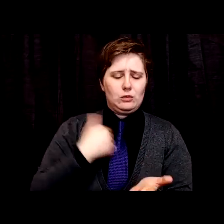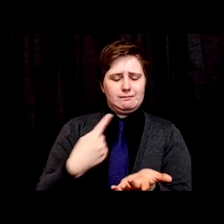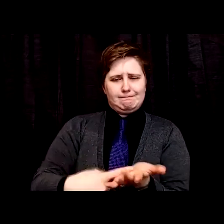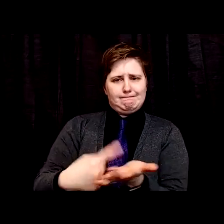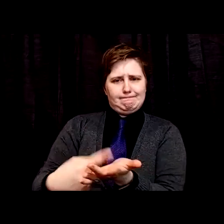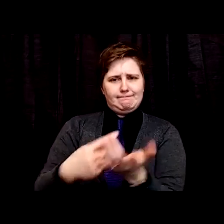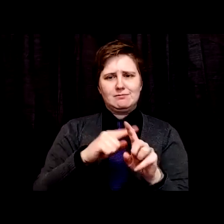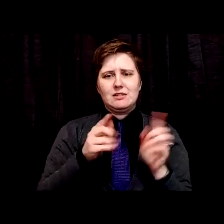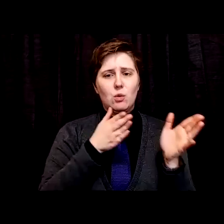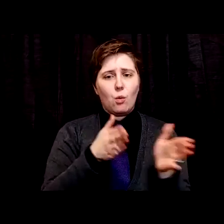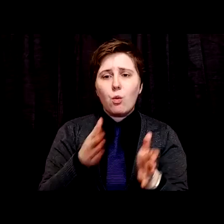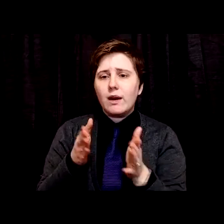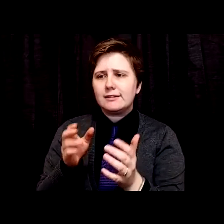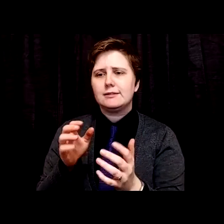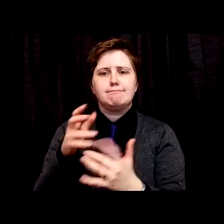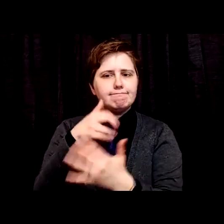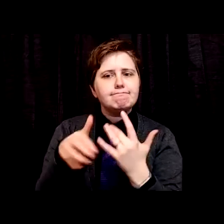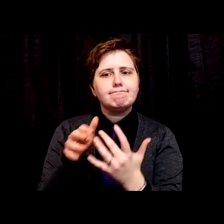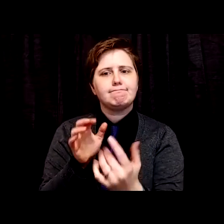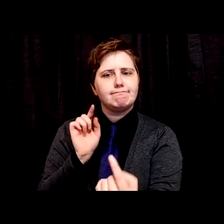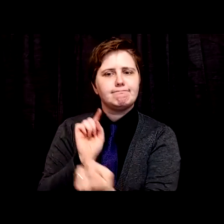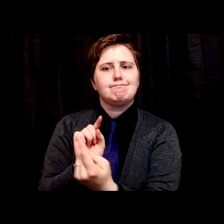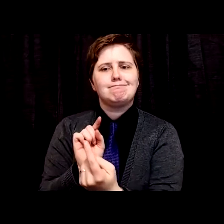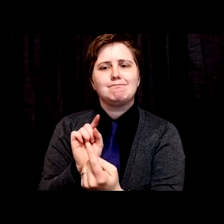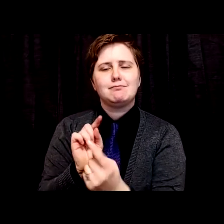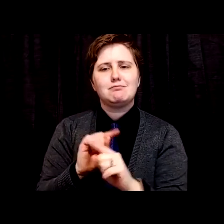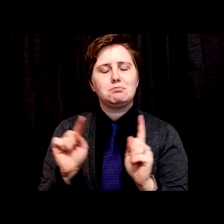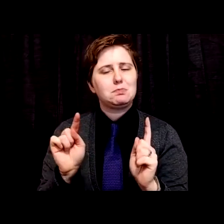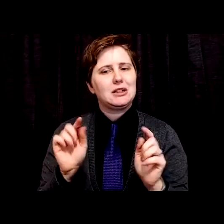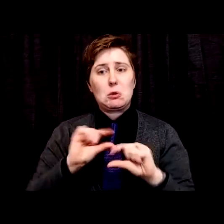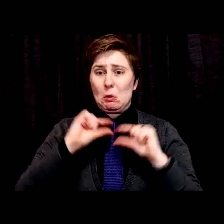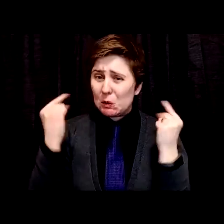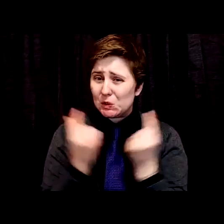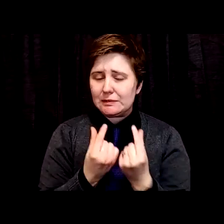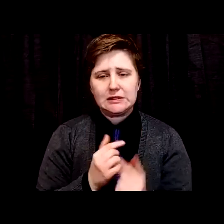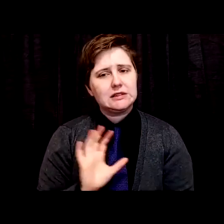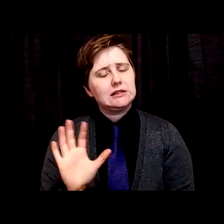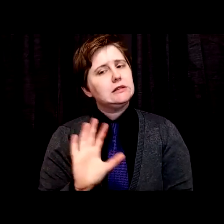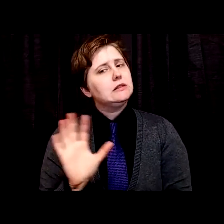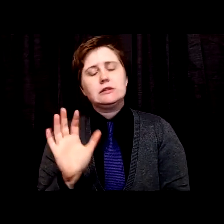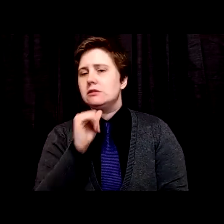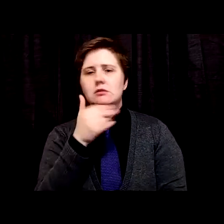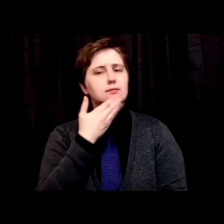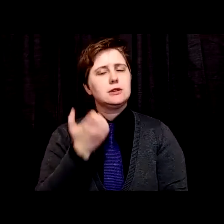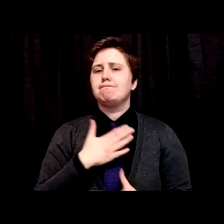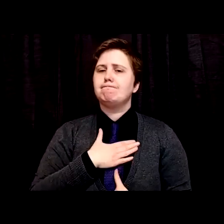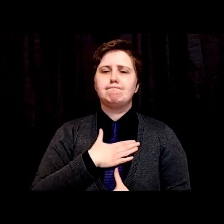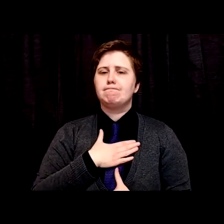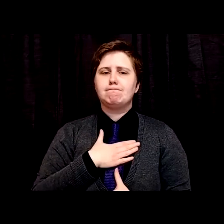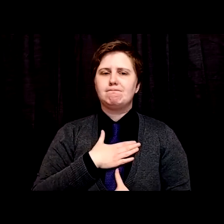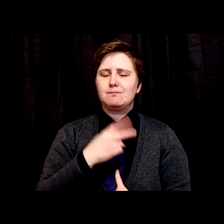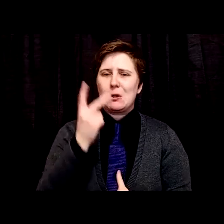different ways to get together, but getting together as a group is not the best thing to do, because again, let's look at the disease